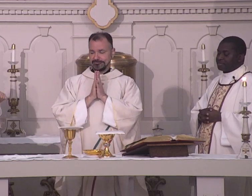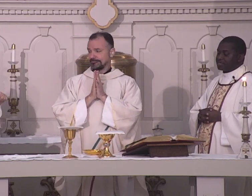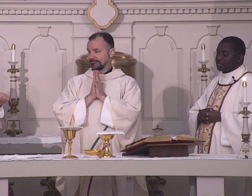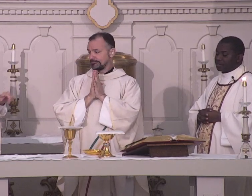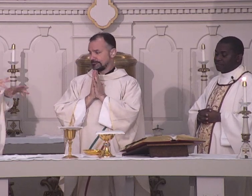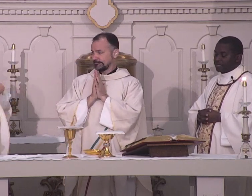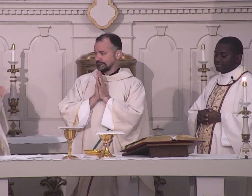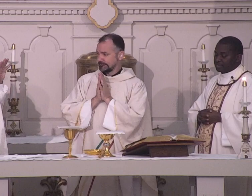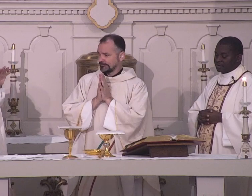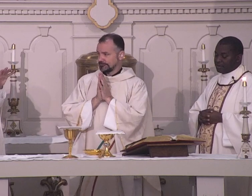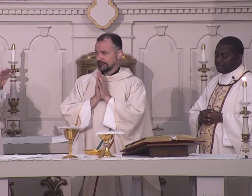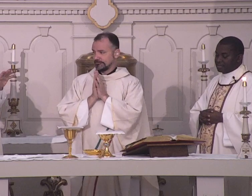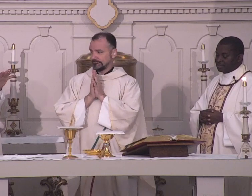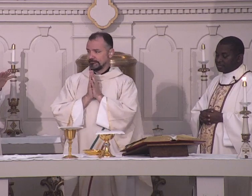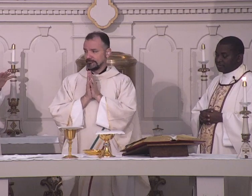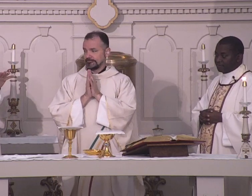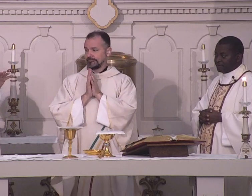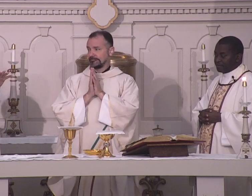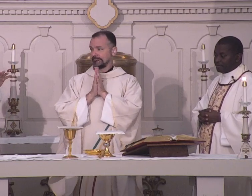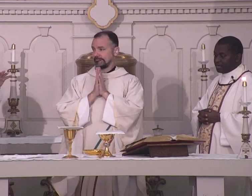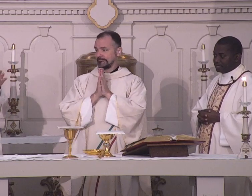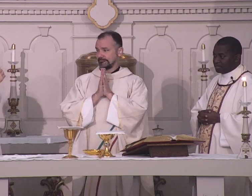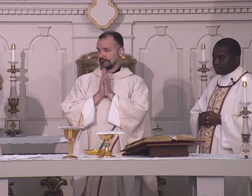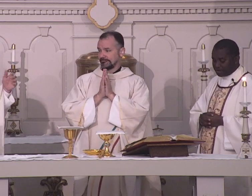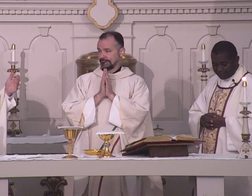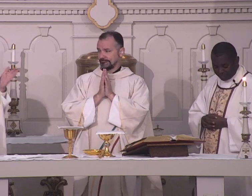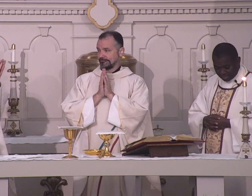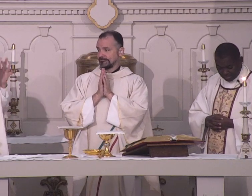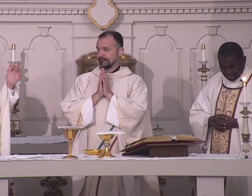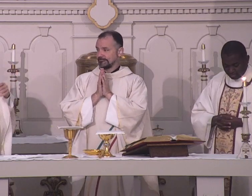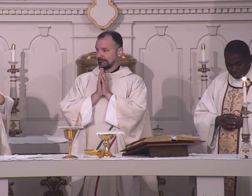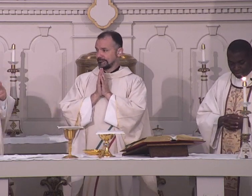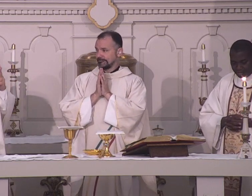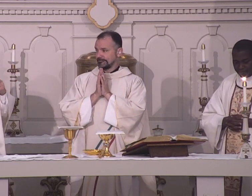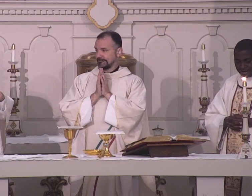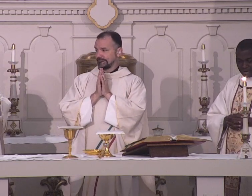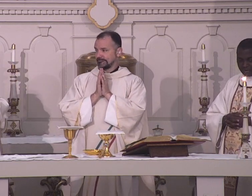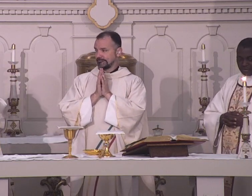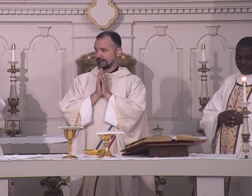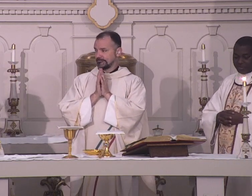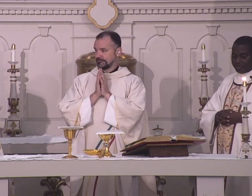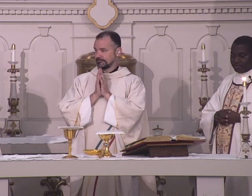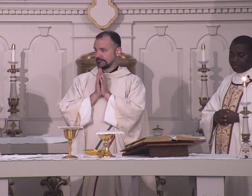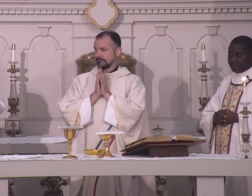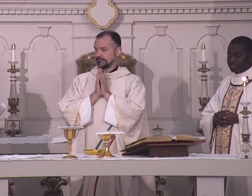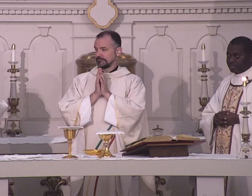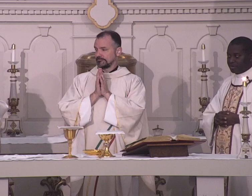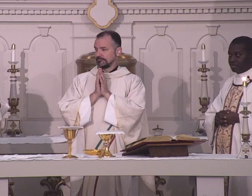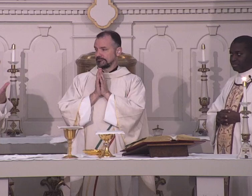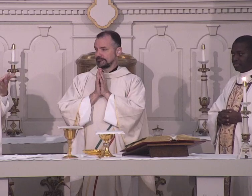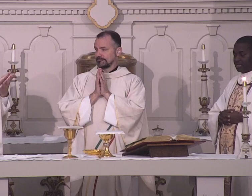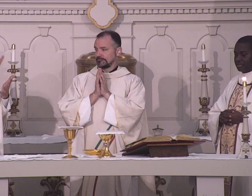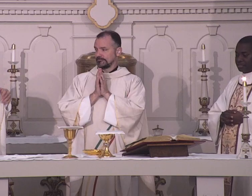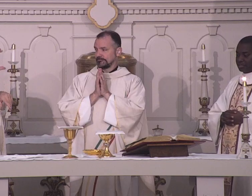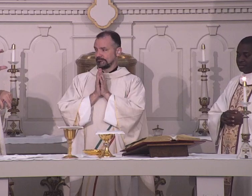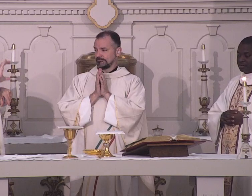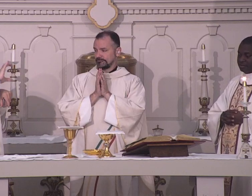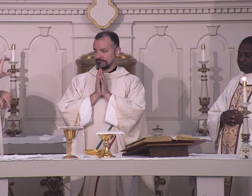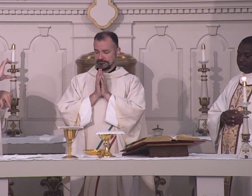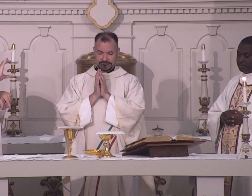the Lord accept at your hands for the praise and glory of his name, for our good and the good of all of his holy